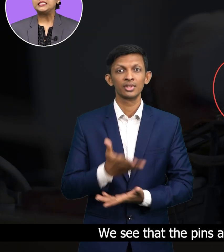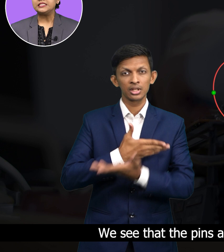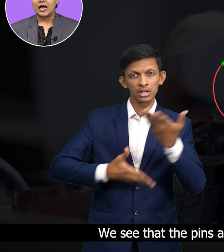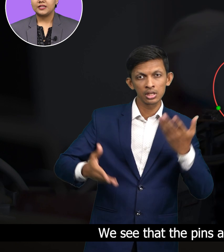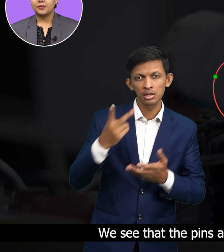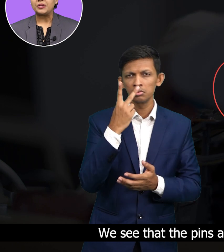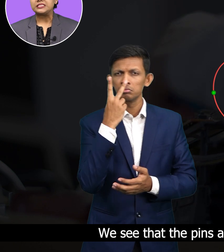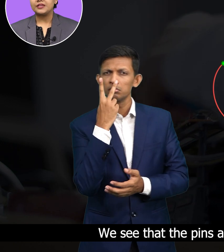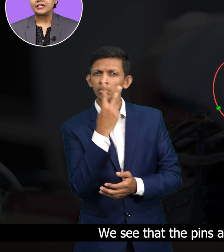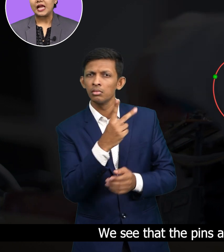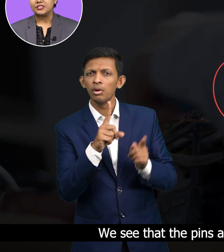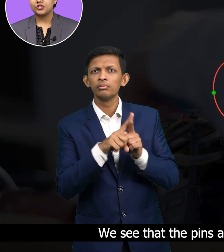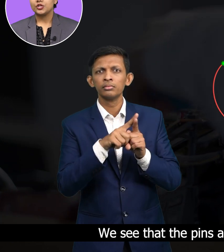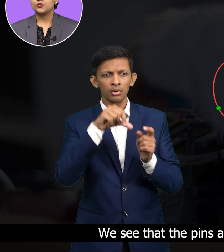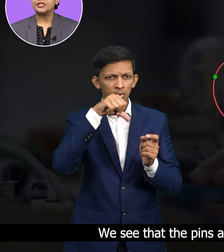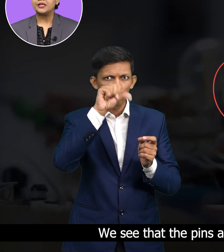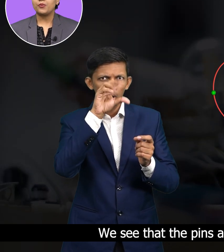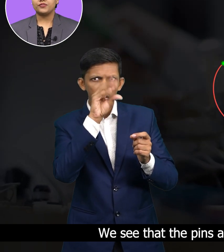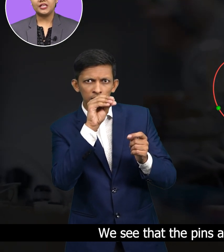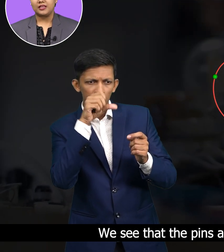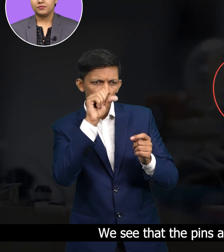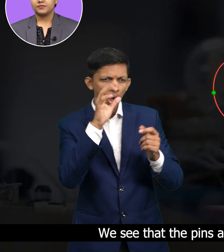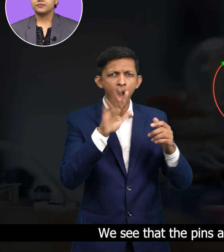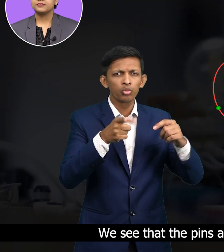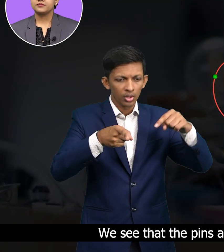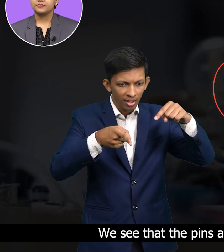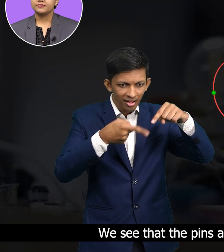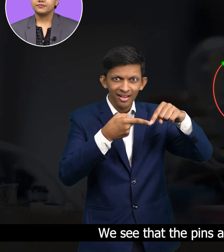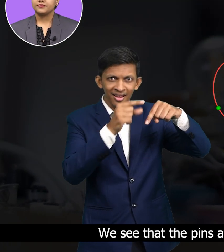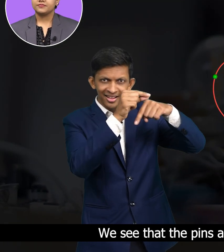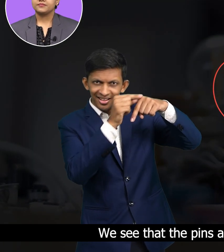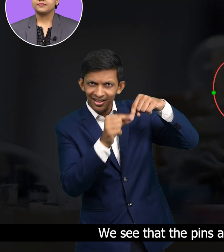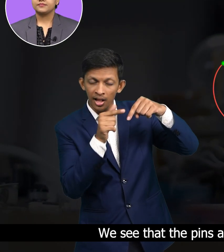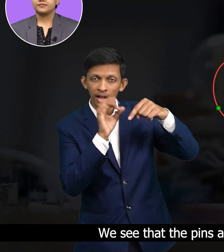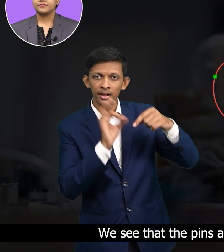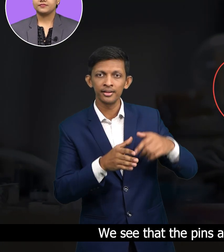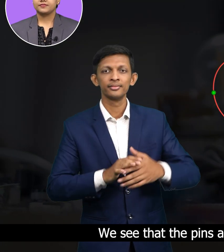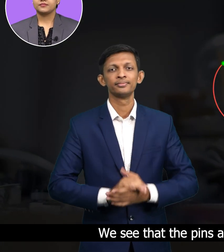We see that the pins are attached to the tip of the nail.